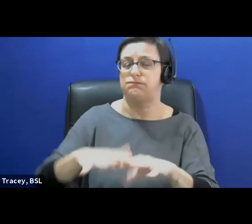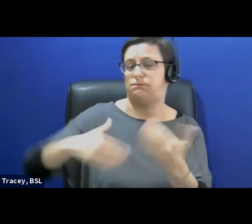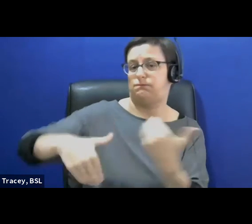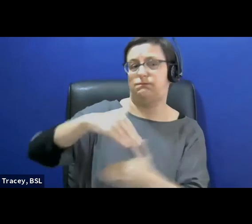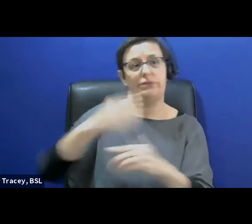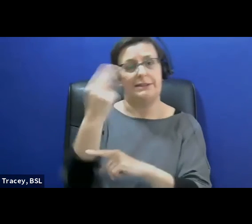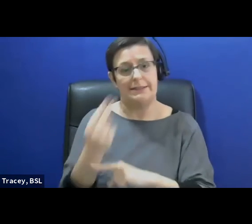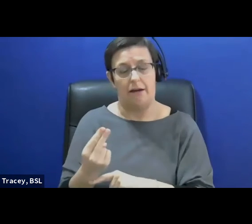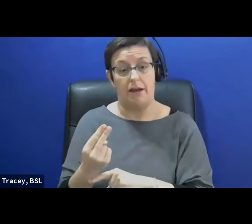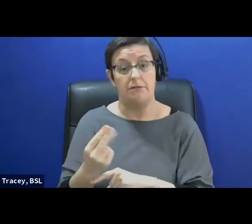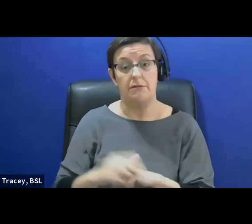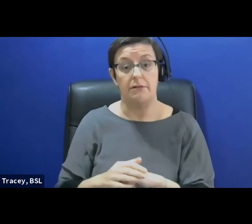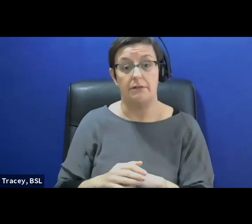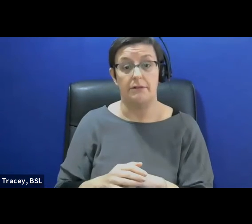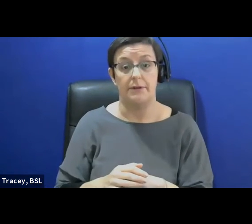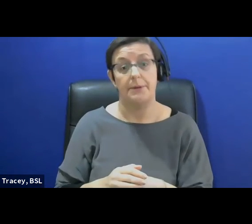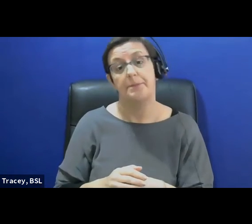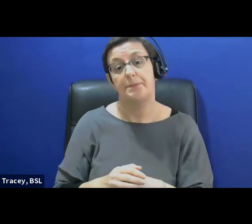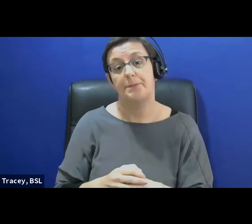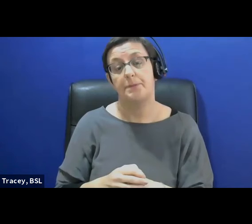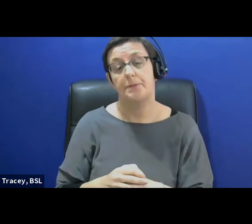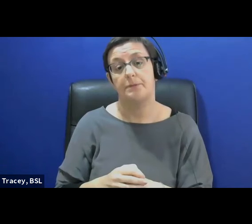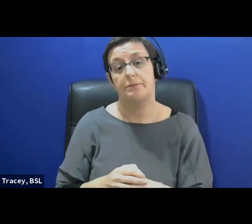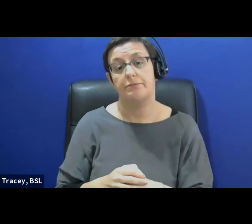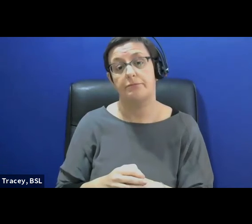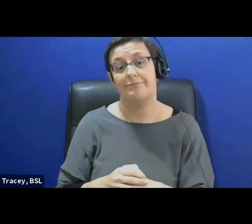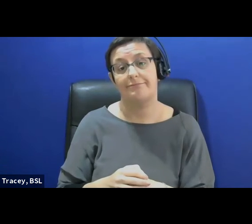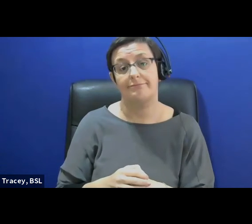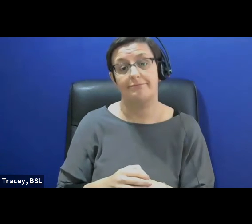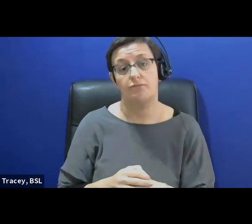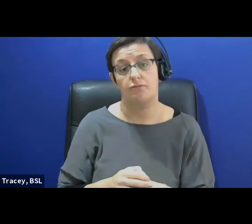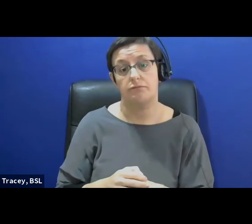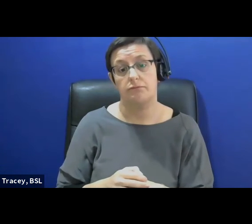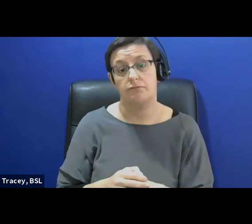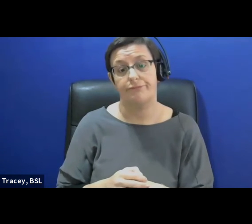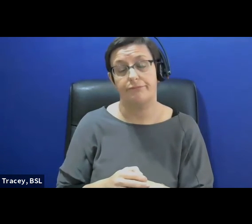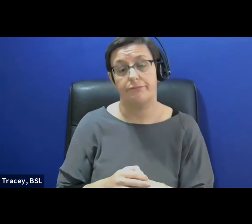constructions technicians and everyone think that the